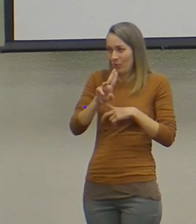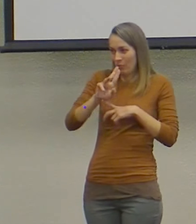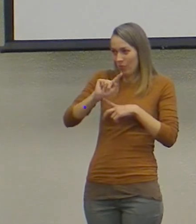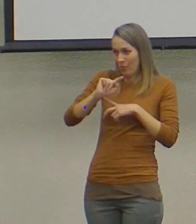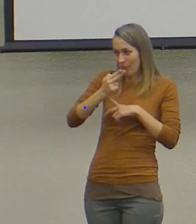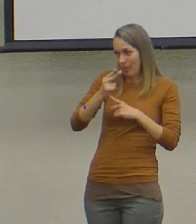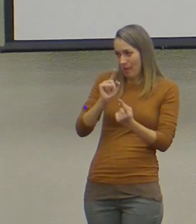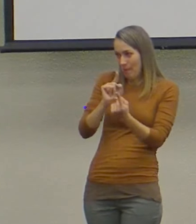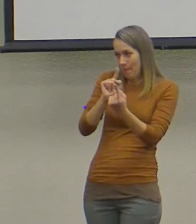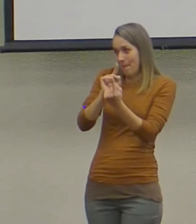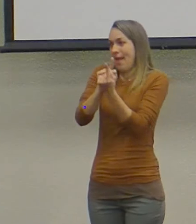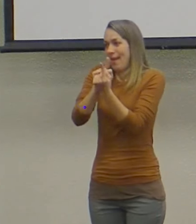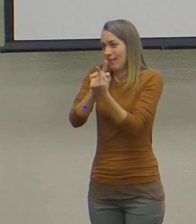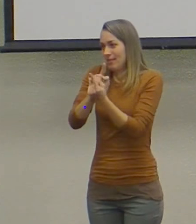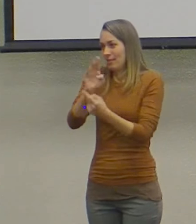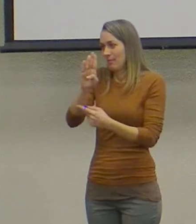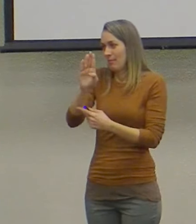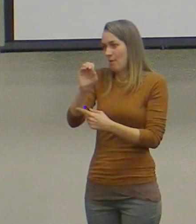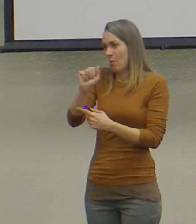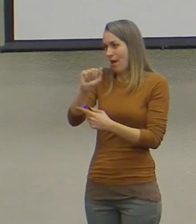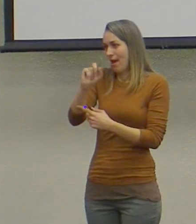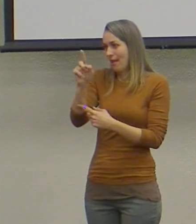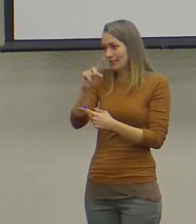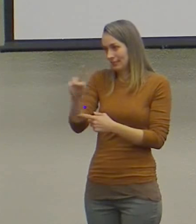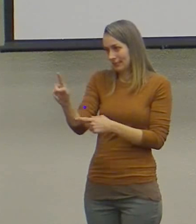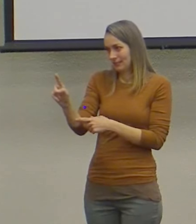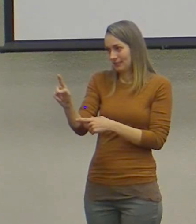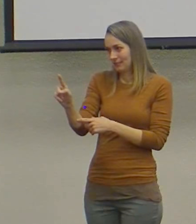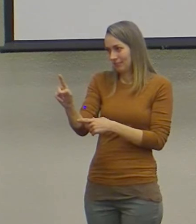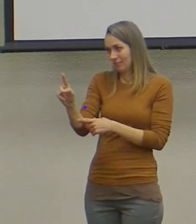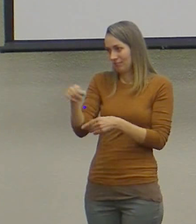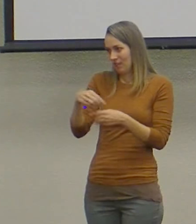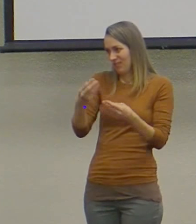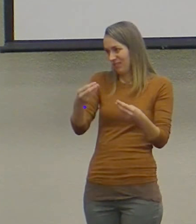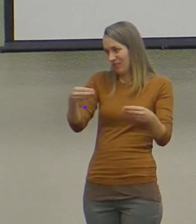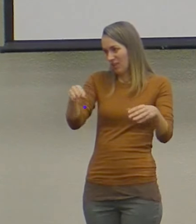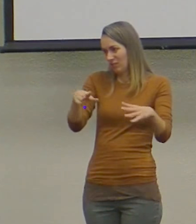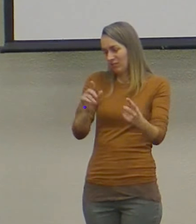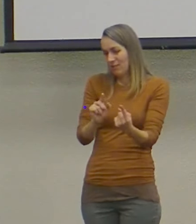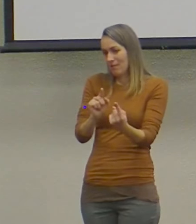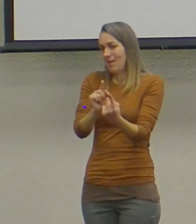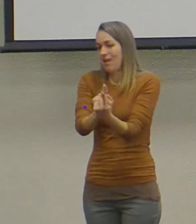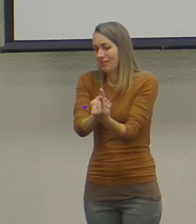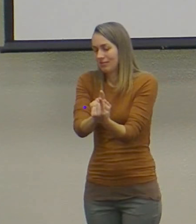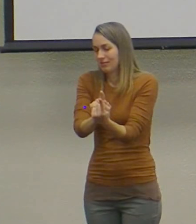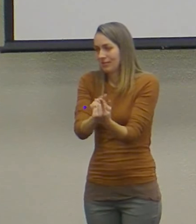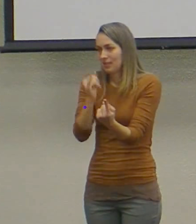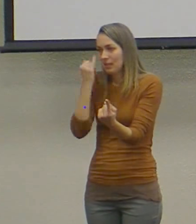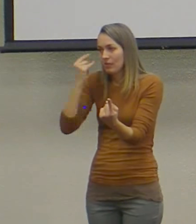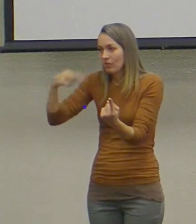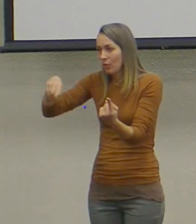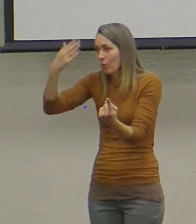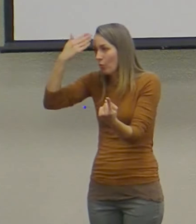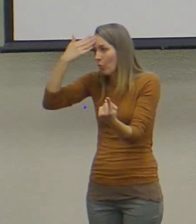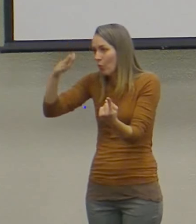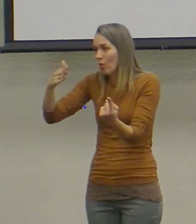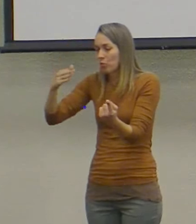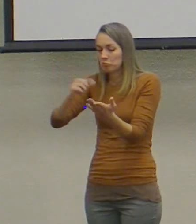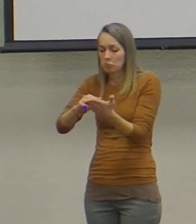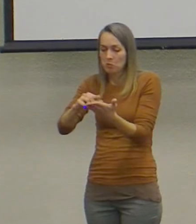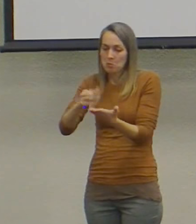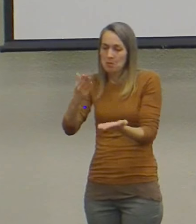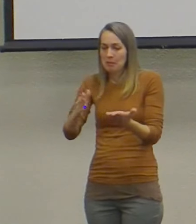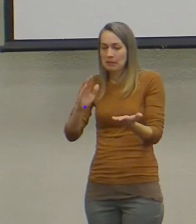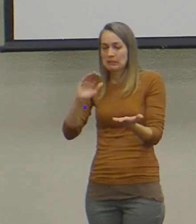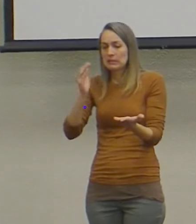met Boaz in the field. Now, if you don't know the Scripture, that might seem like a